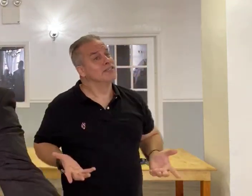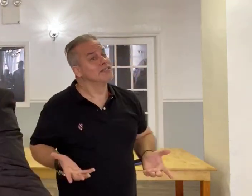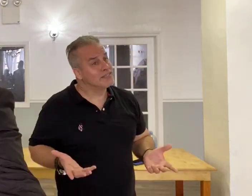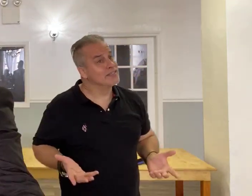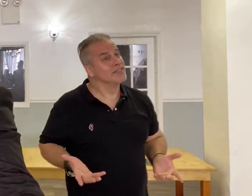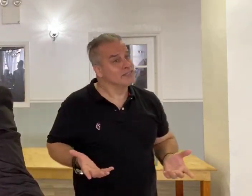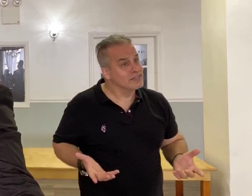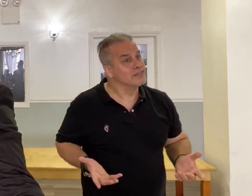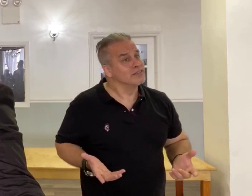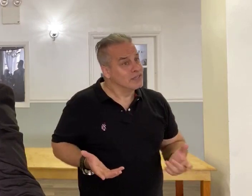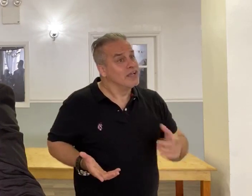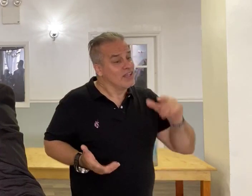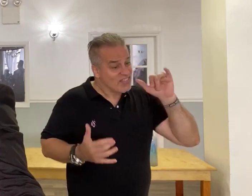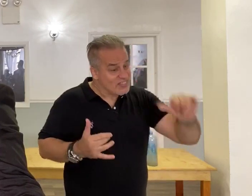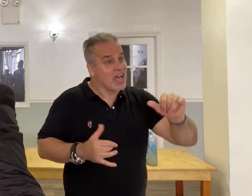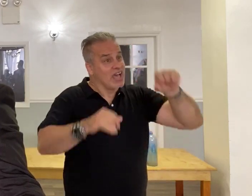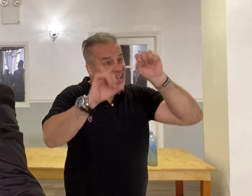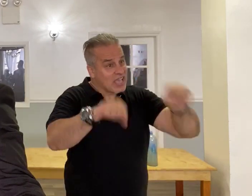you understand?